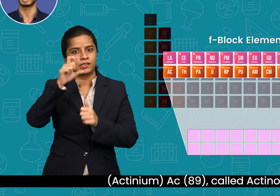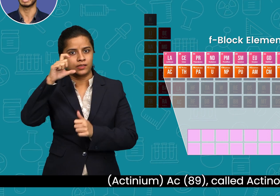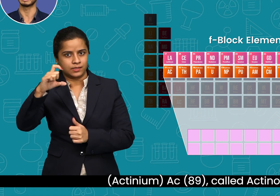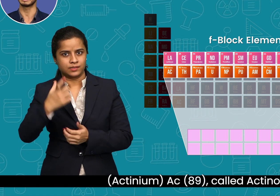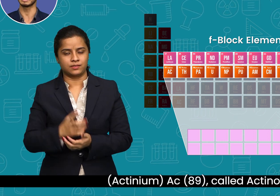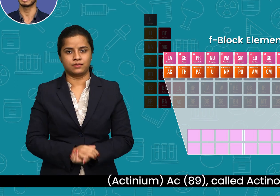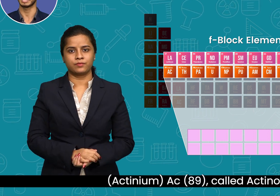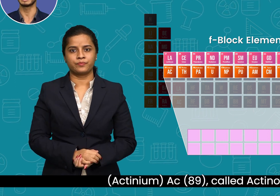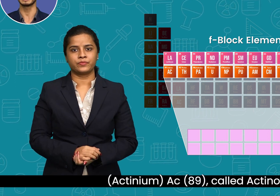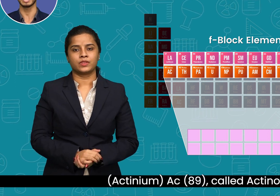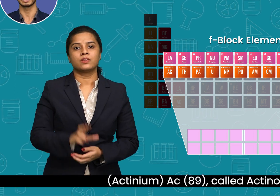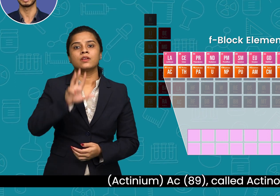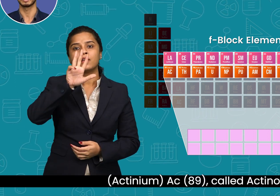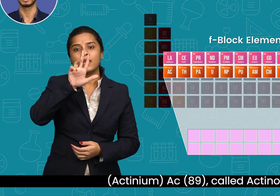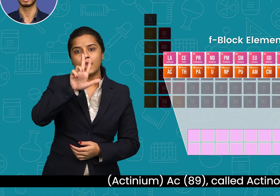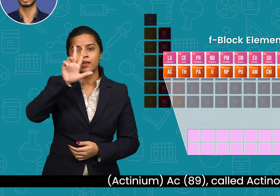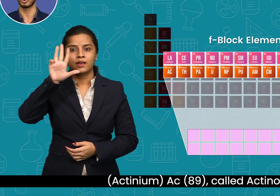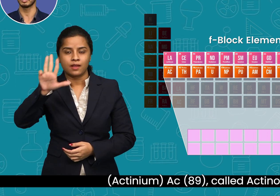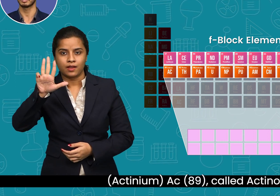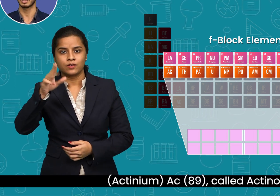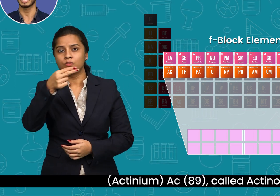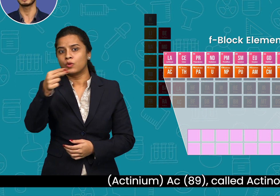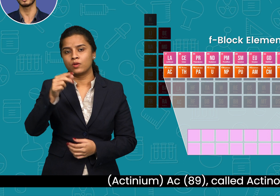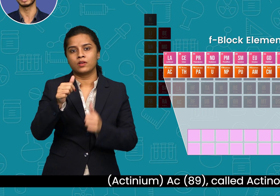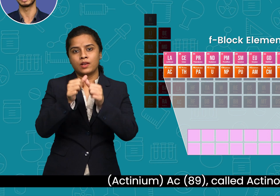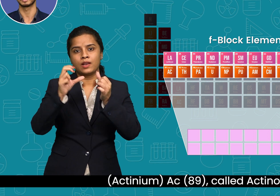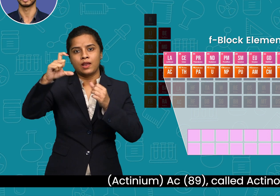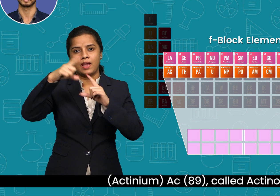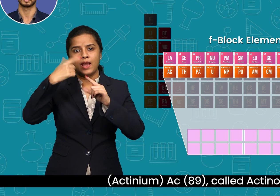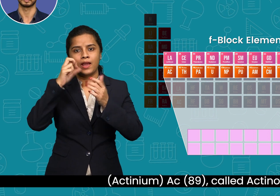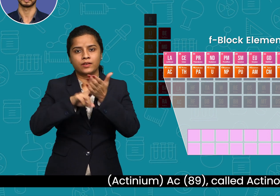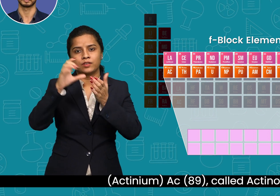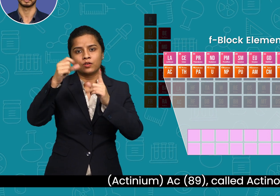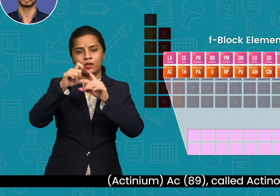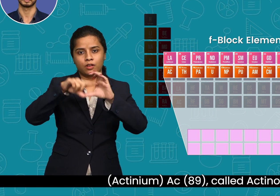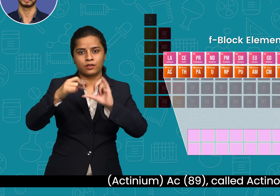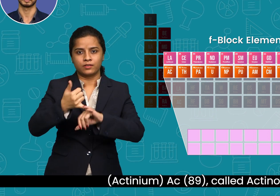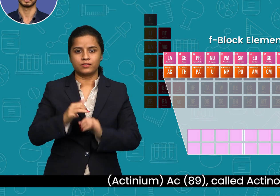actinium, Ac89, called actinoids.